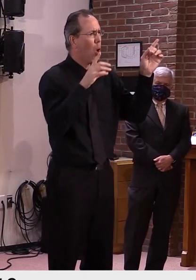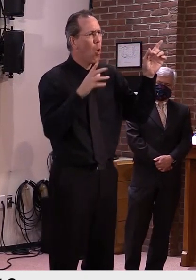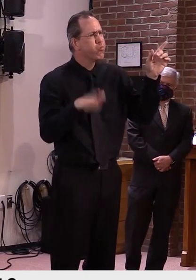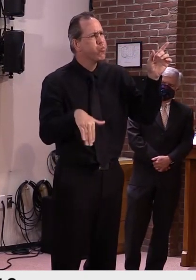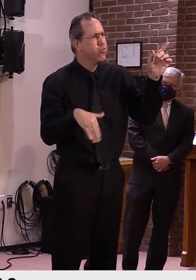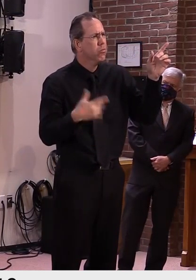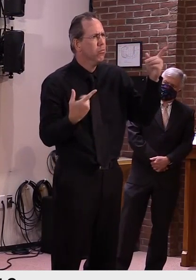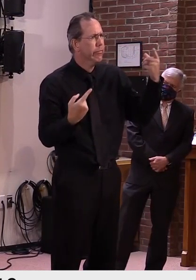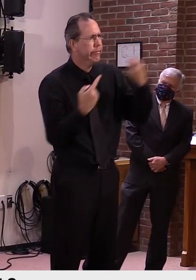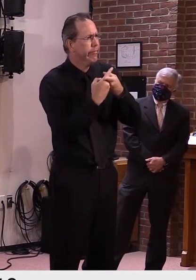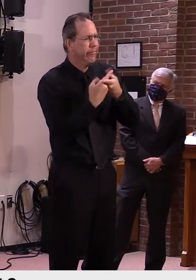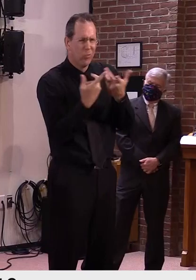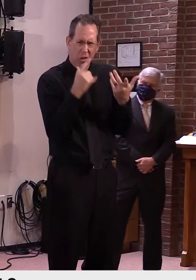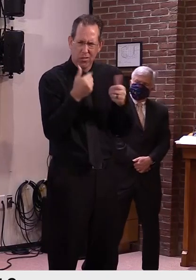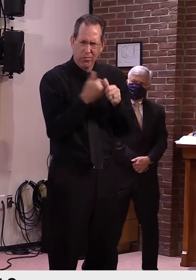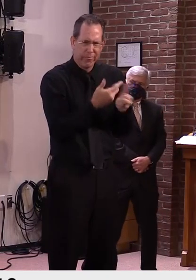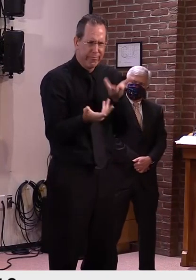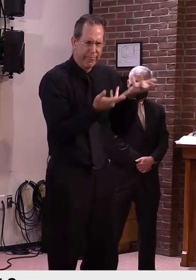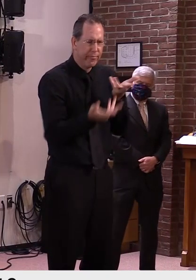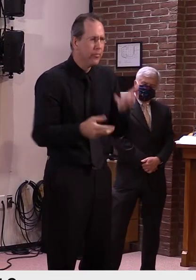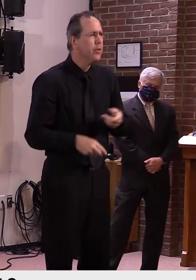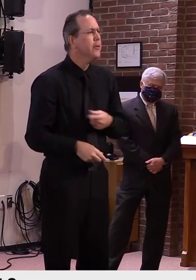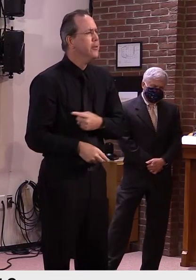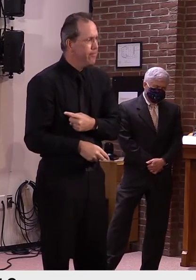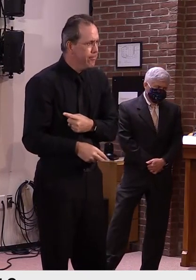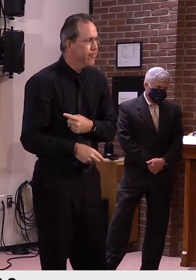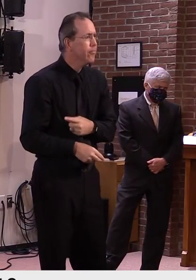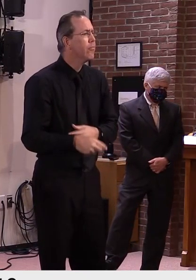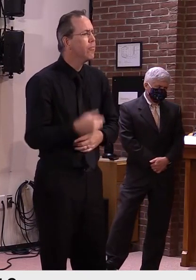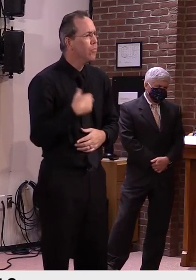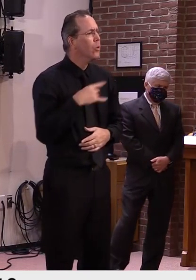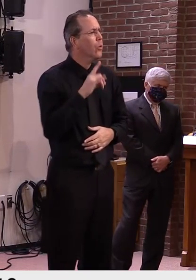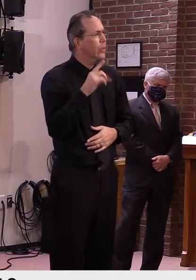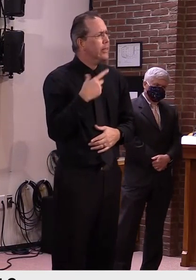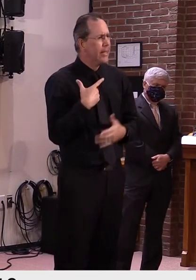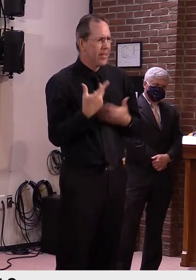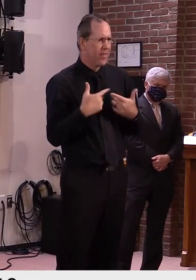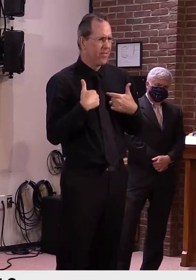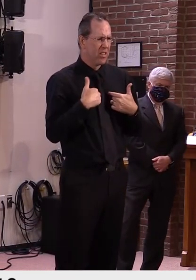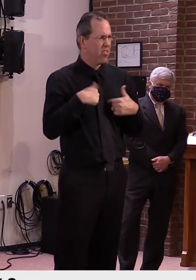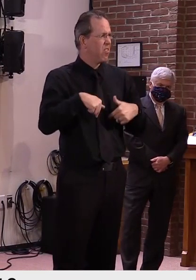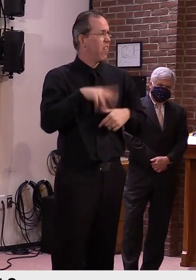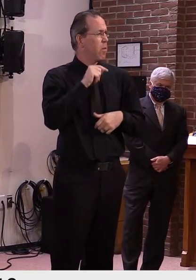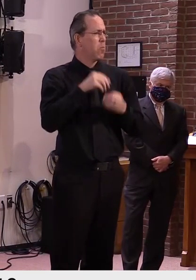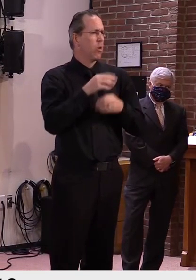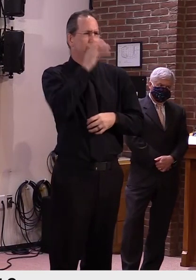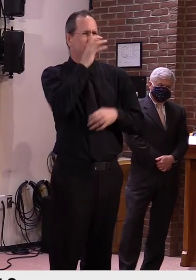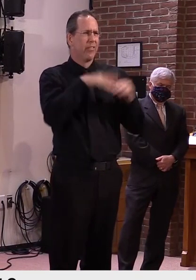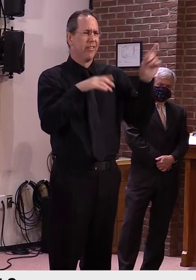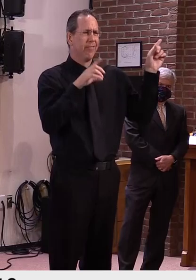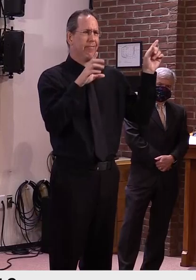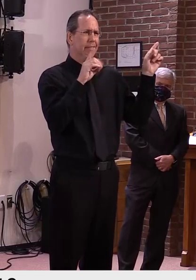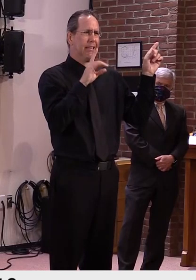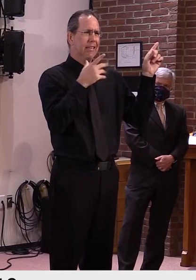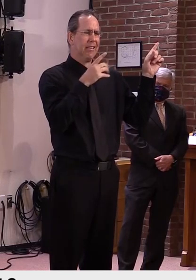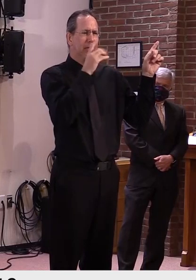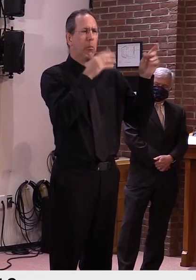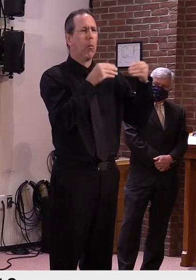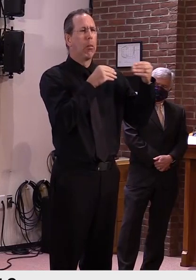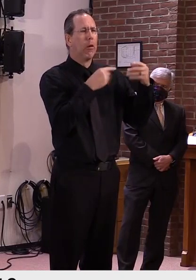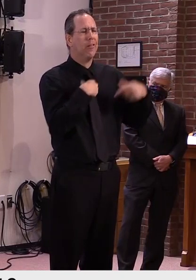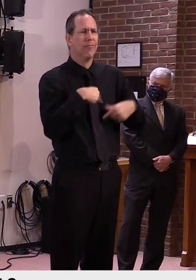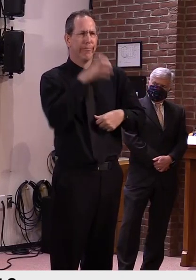priority is getting kids back in school, getting back into some in-person instruction. which we thought was safe.